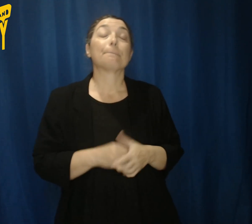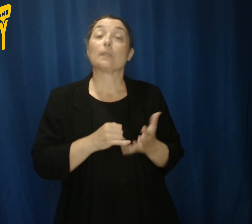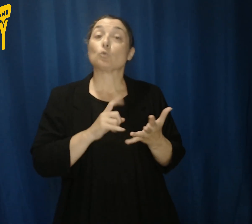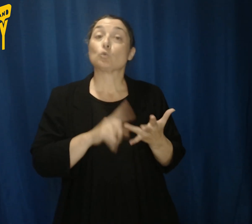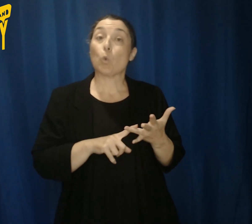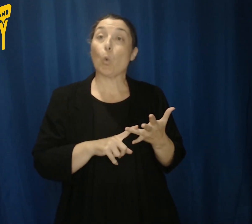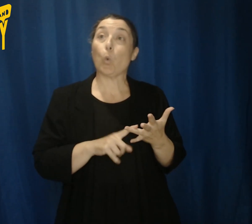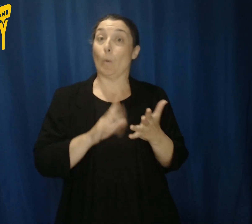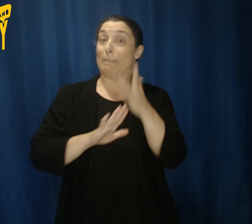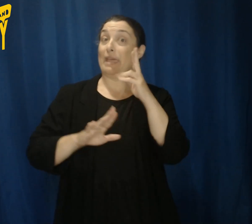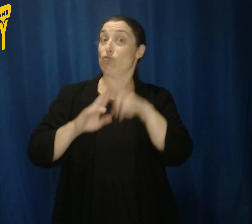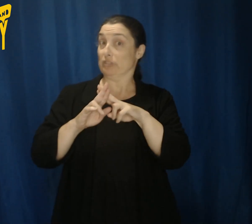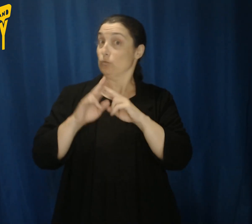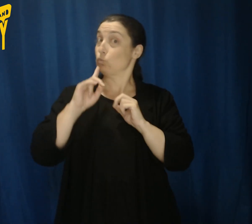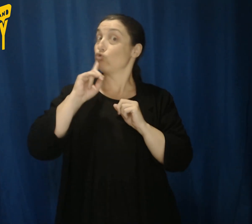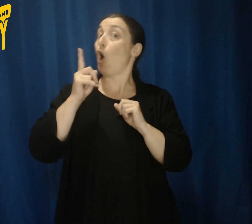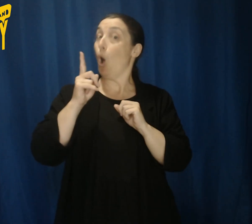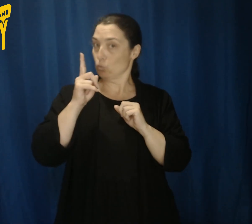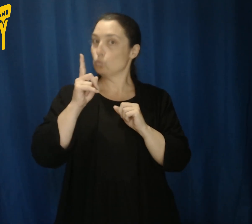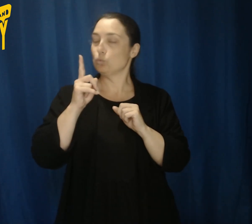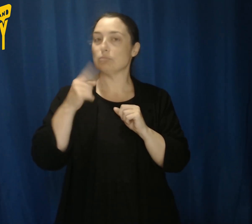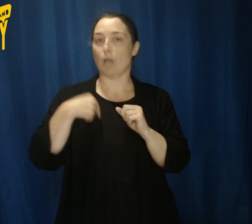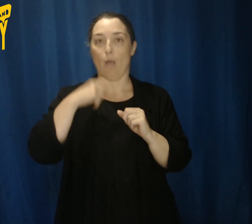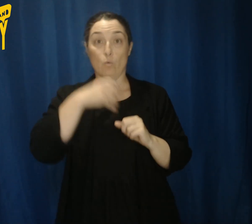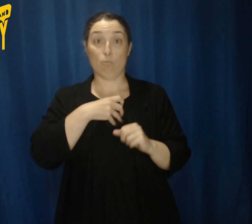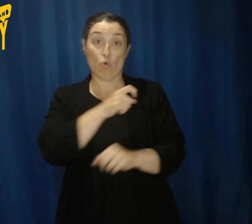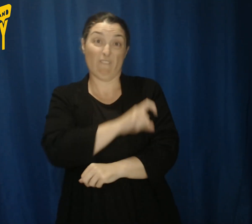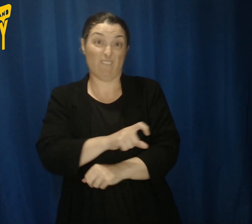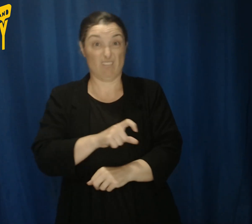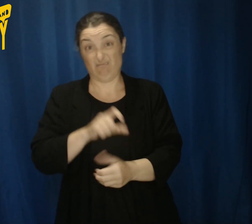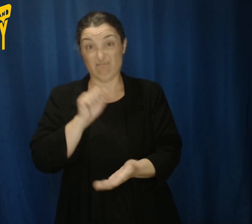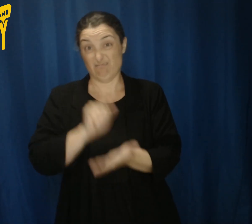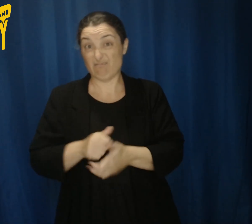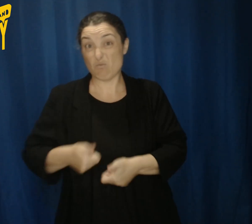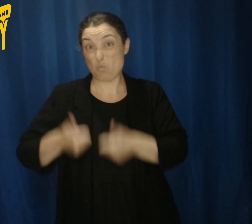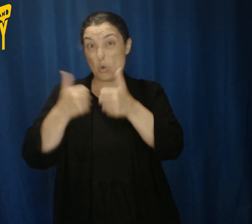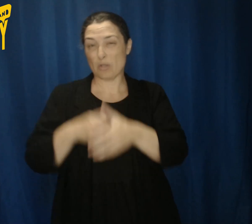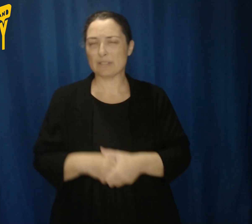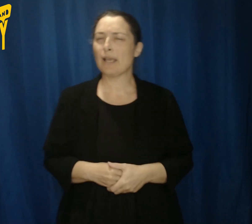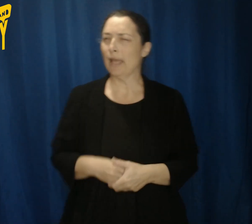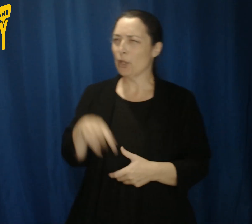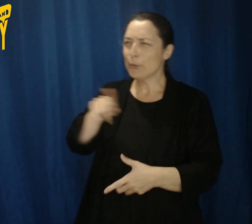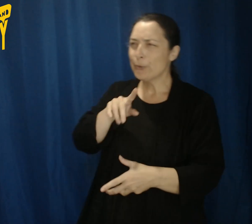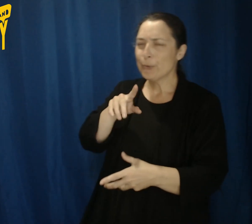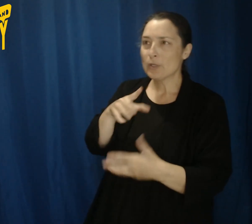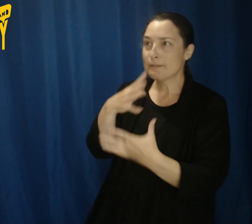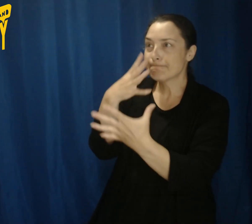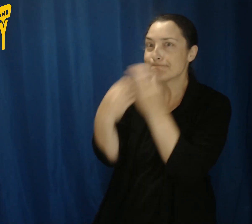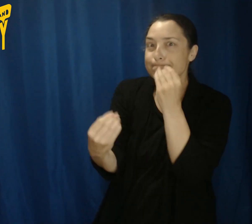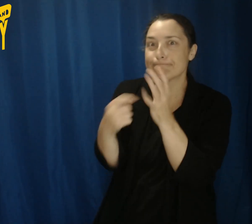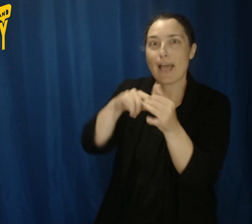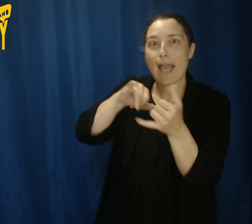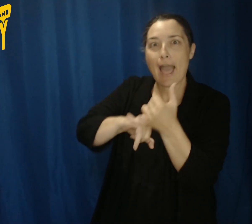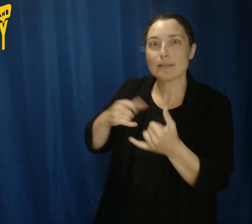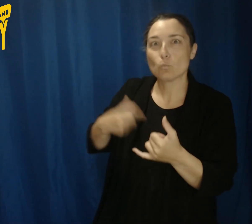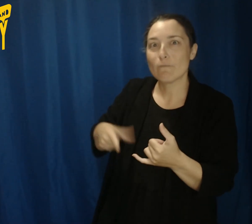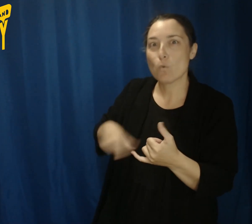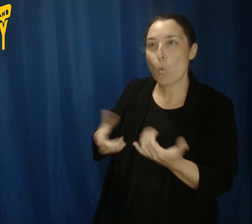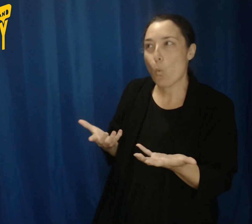if I did that. And they were right. Worked. What draws you to the arts, do you think? I honestly think there's nowhere else to be.